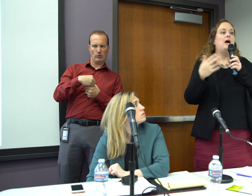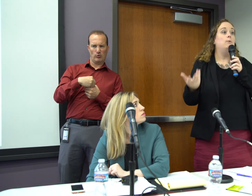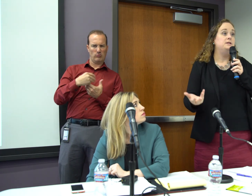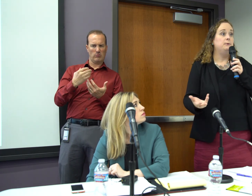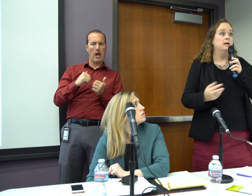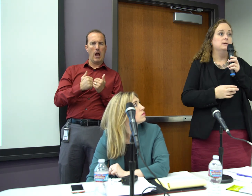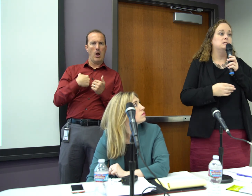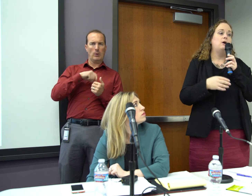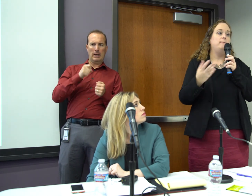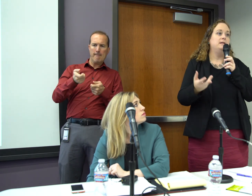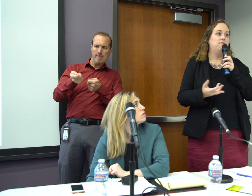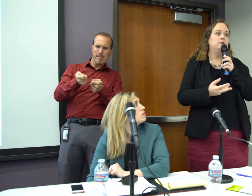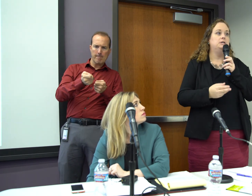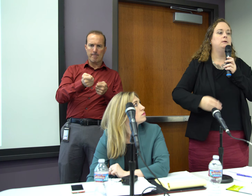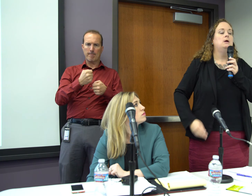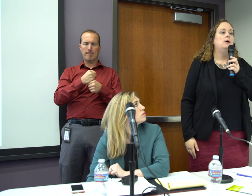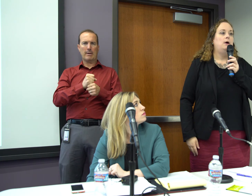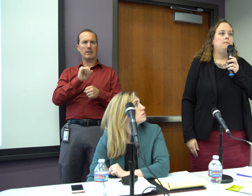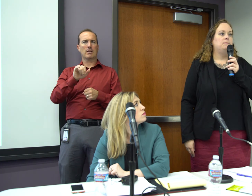and this is how we do it, and this is how we make that